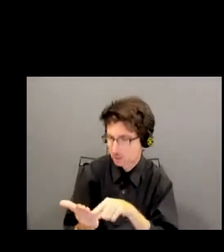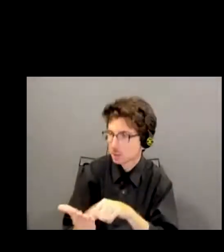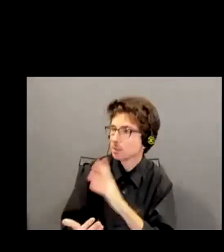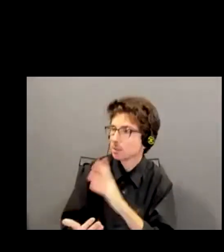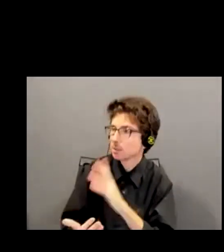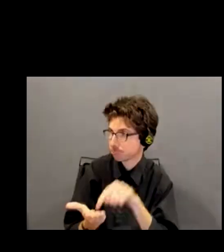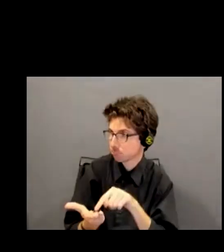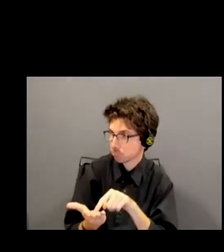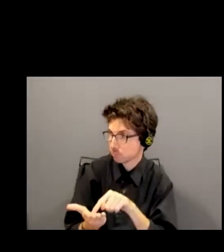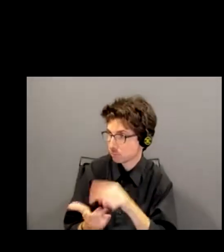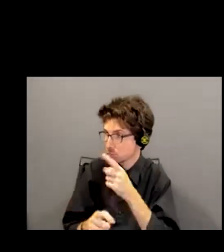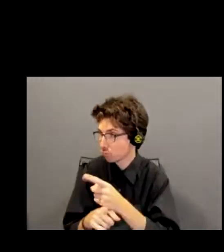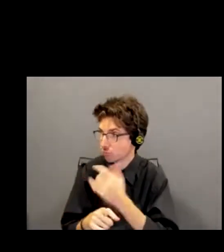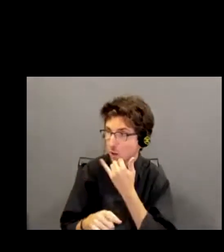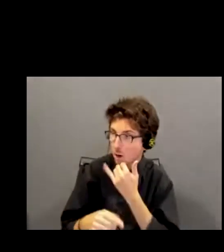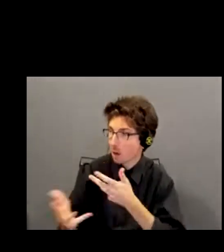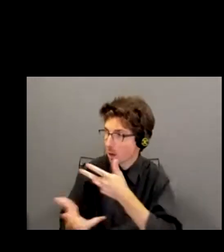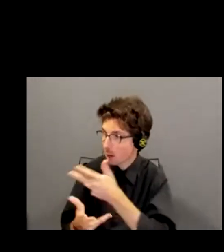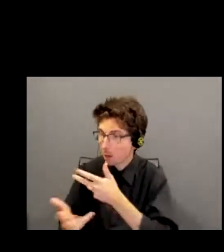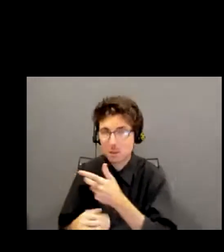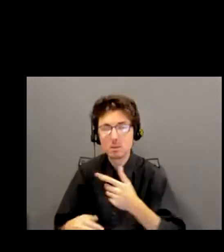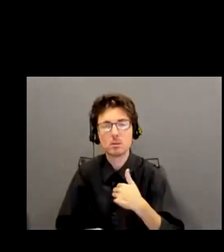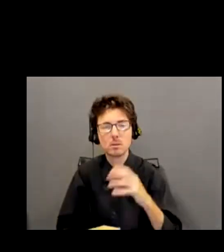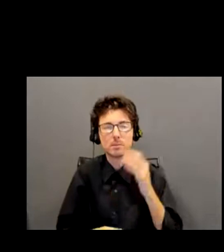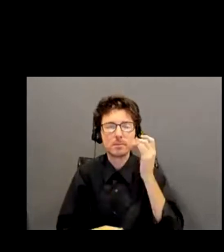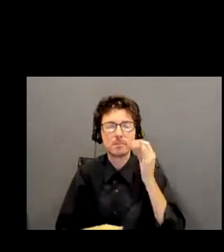to work with digital formats,